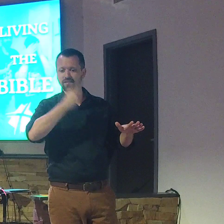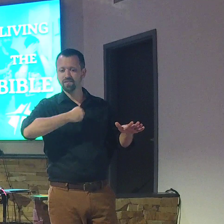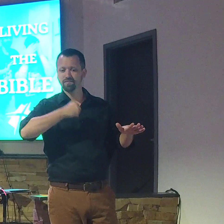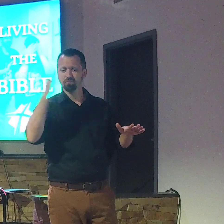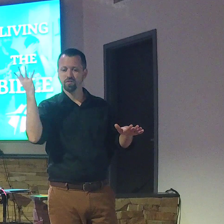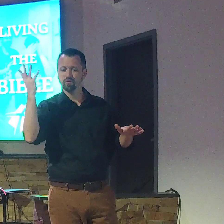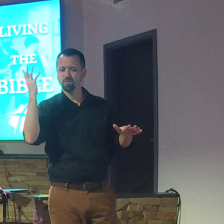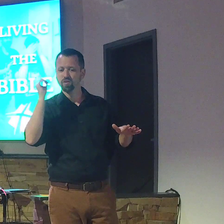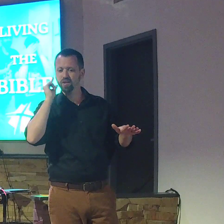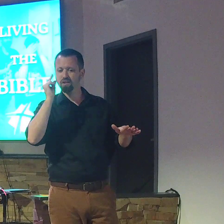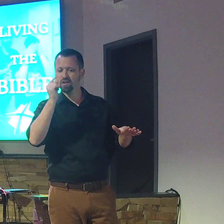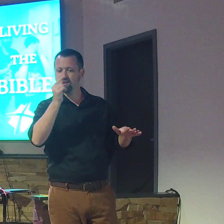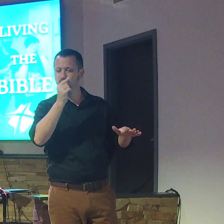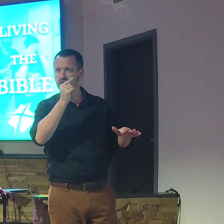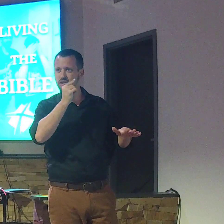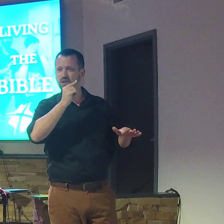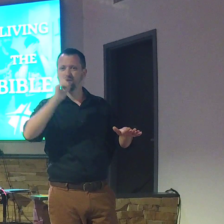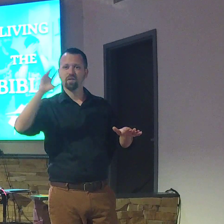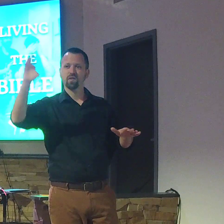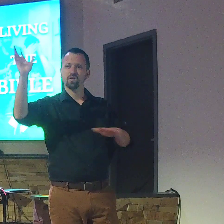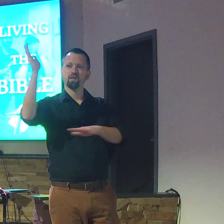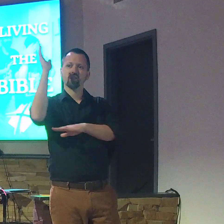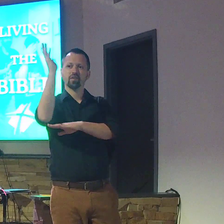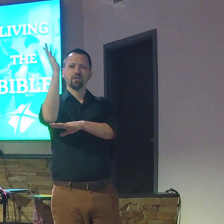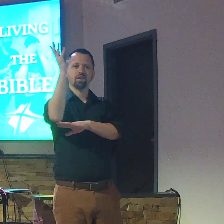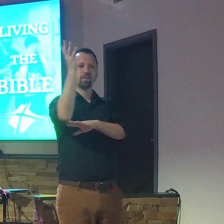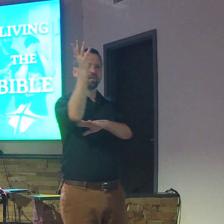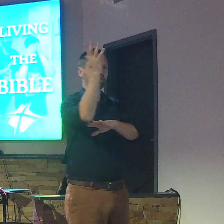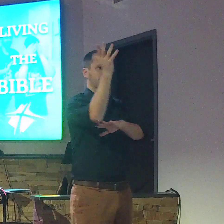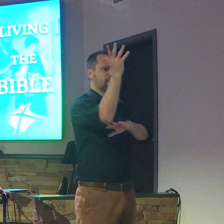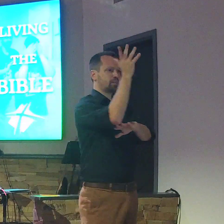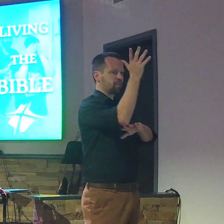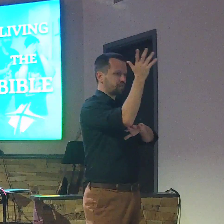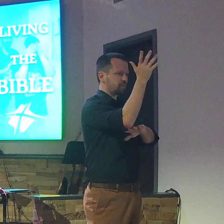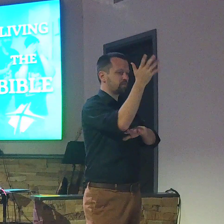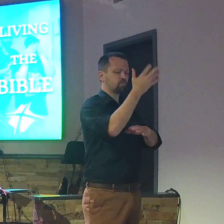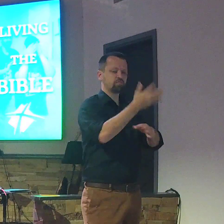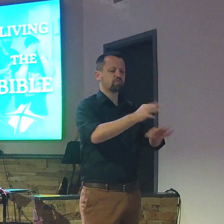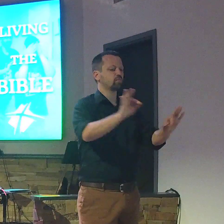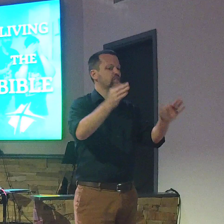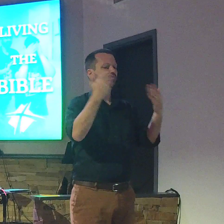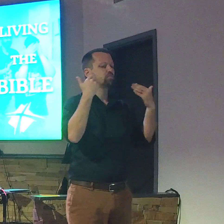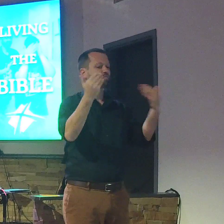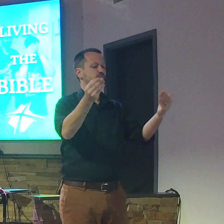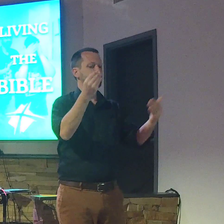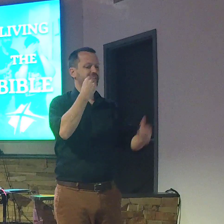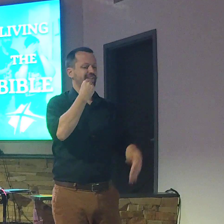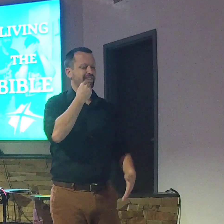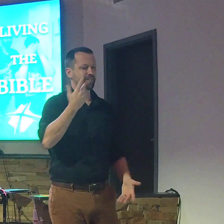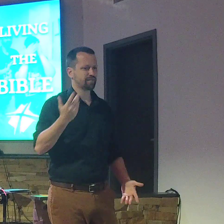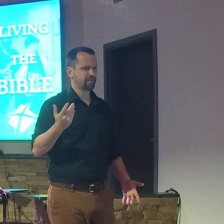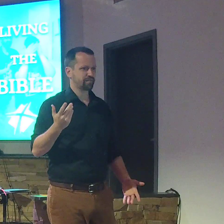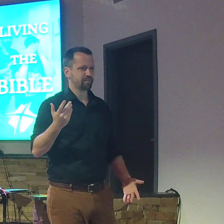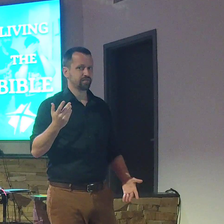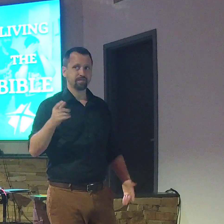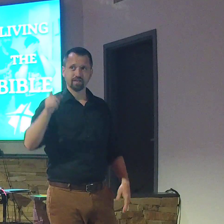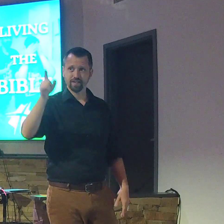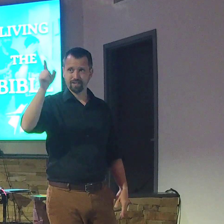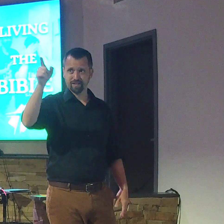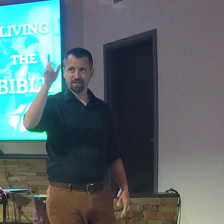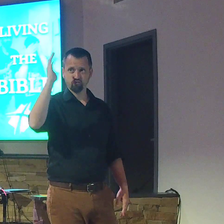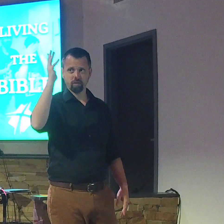you. Out of every tree in the garden, thou may freely eat. But of that